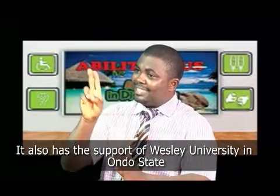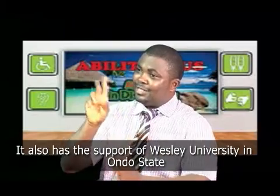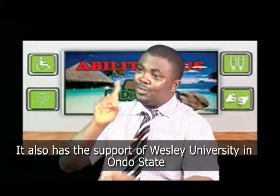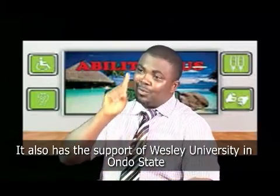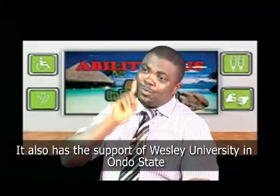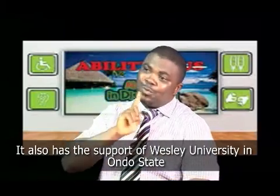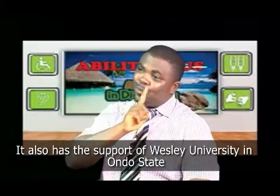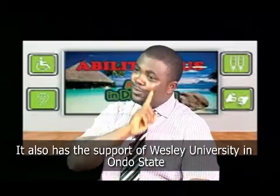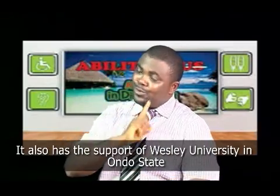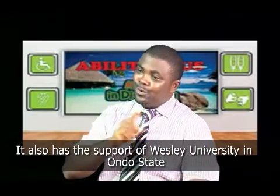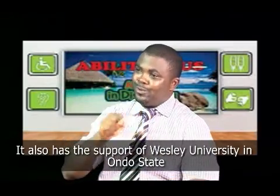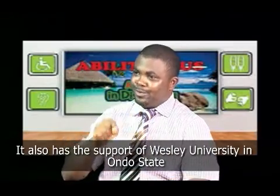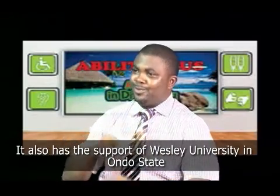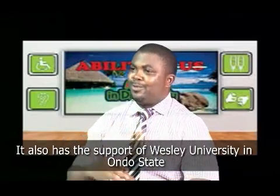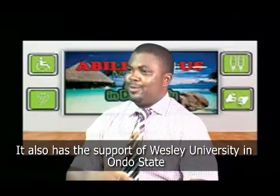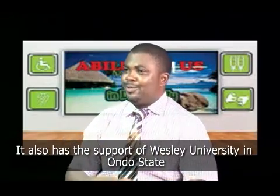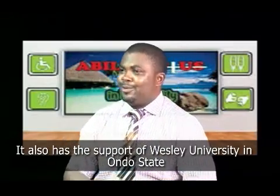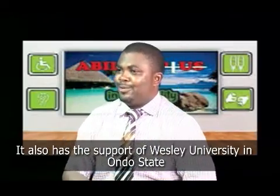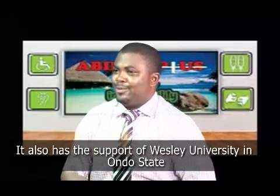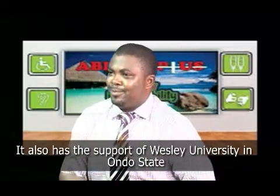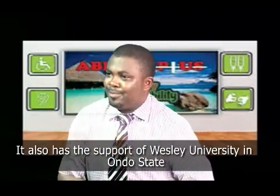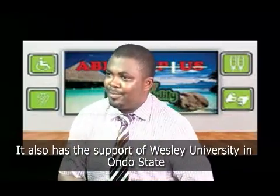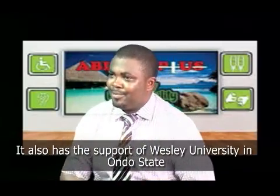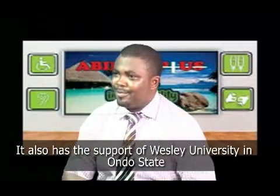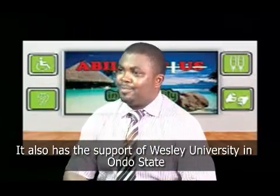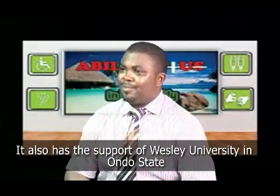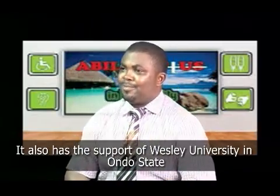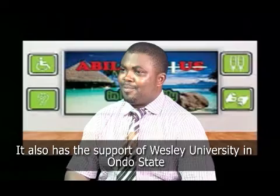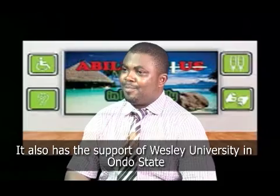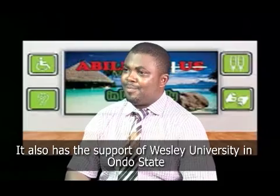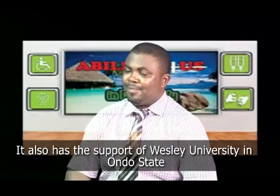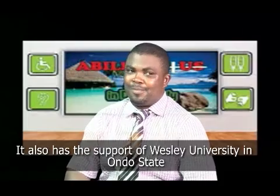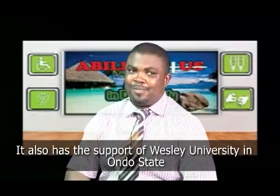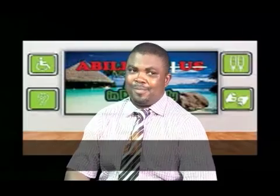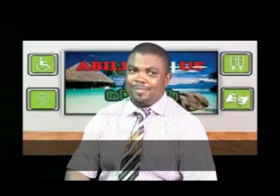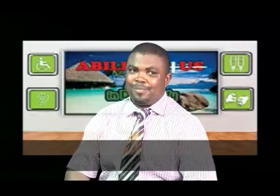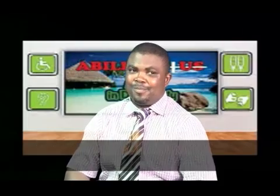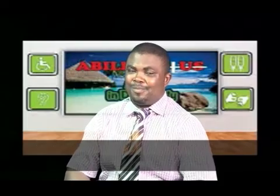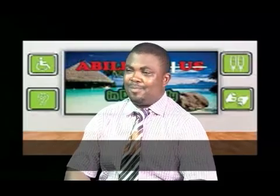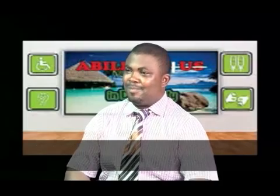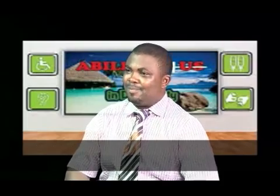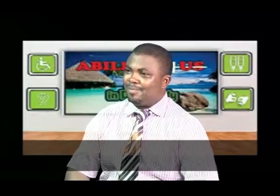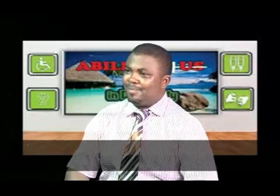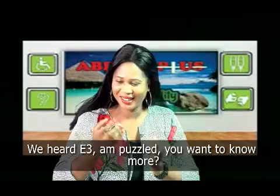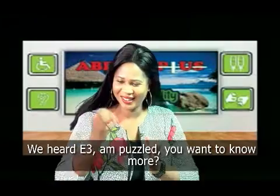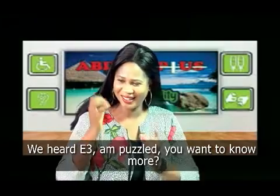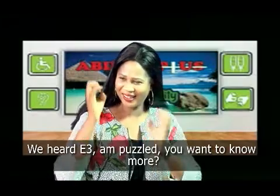It also has the support of Wesley University in Ondo State. Wow. You heard?